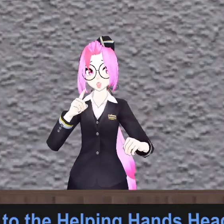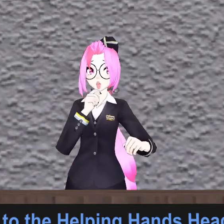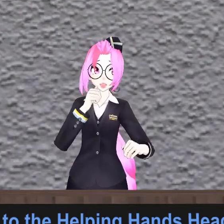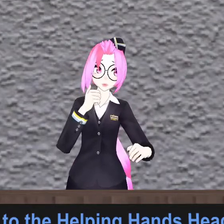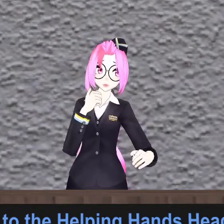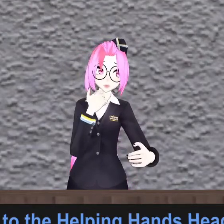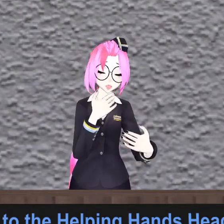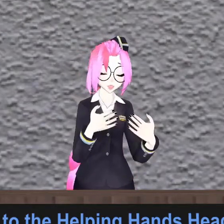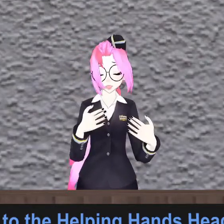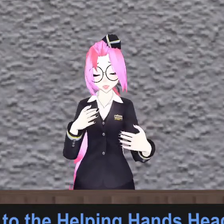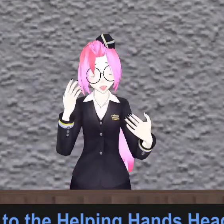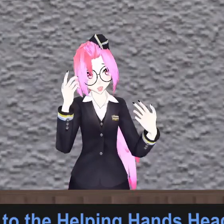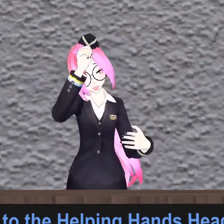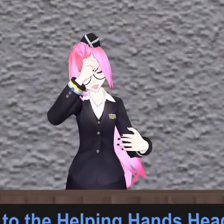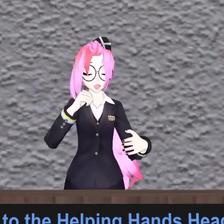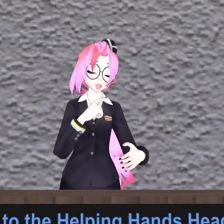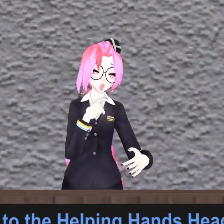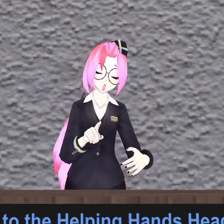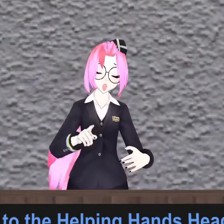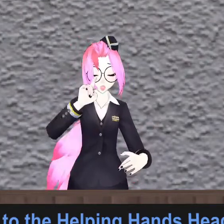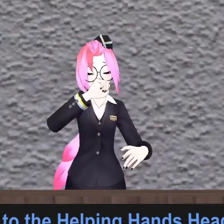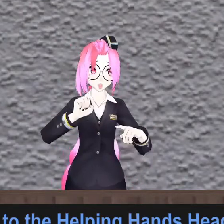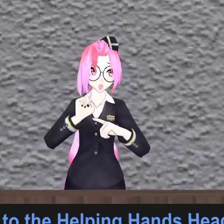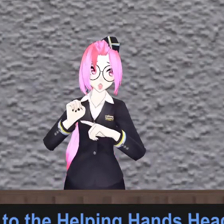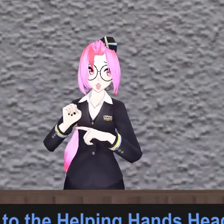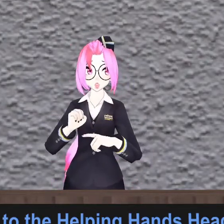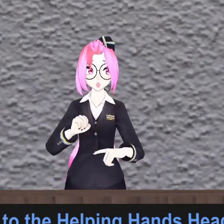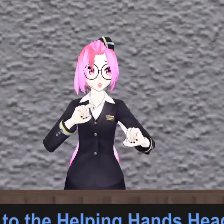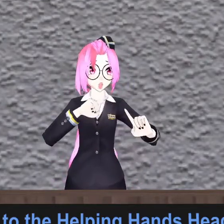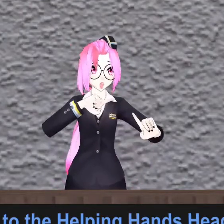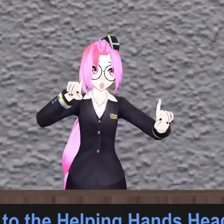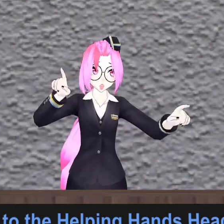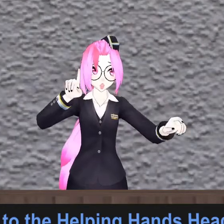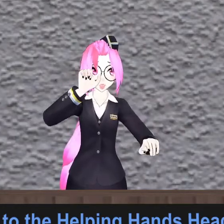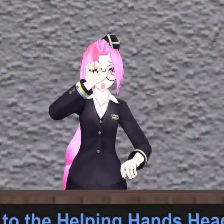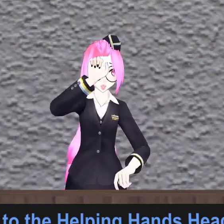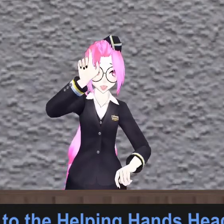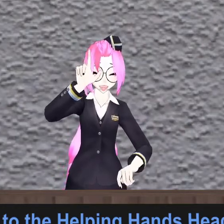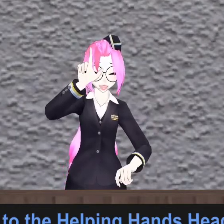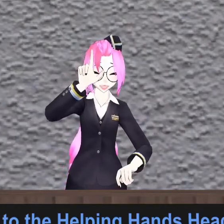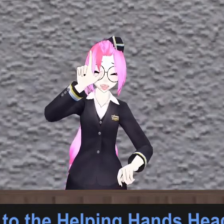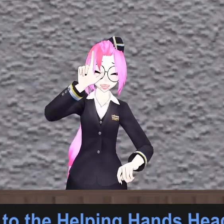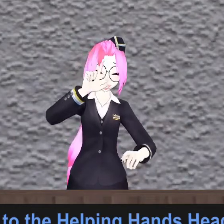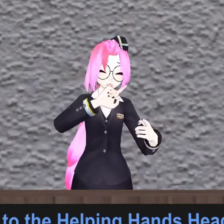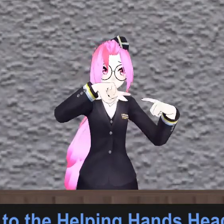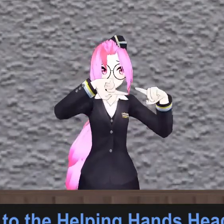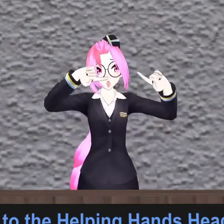not good, in my opinion. I don't like signed exact English. And then ASL is basically the